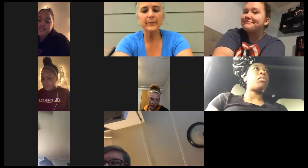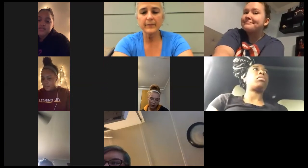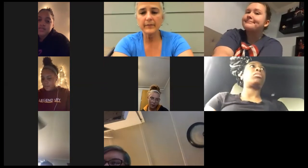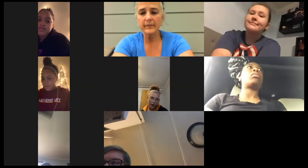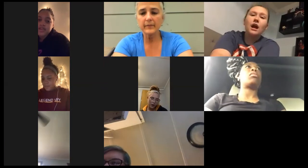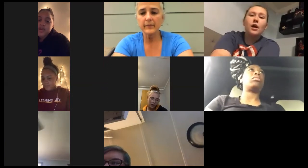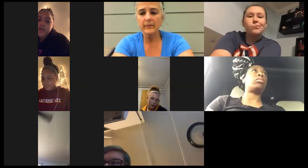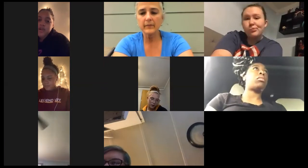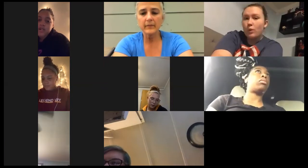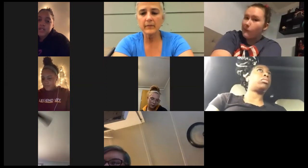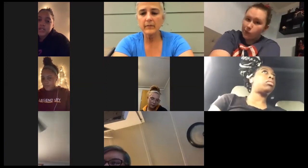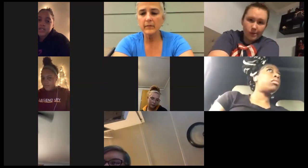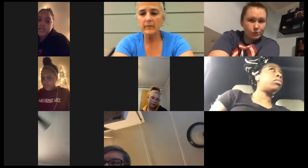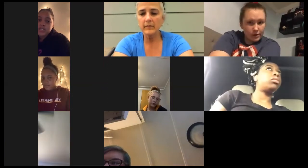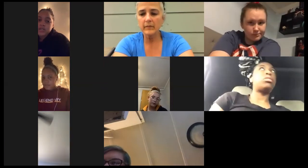there you go.